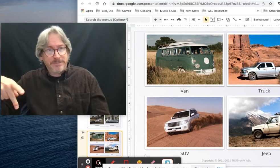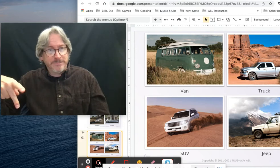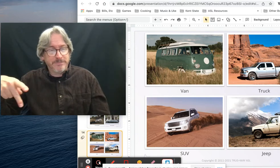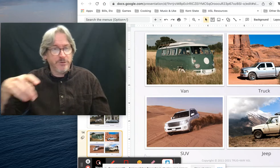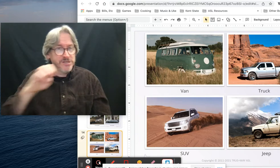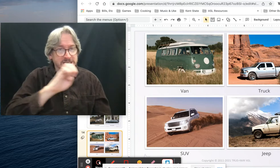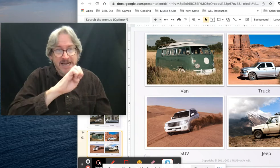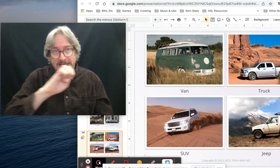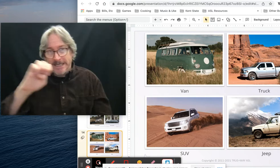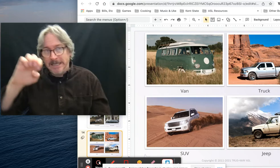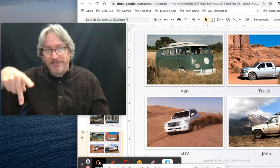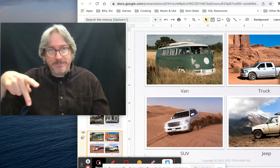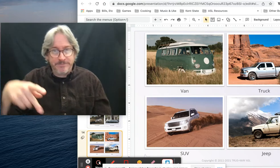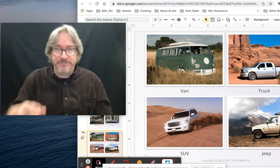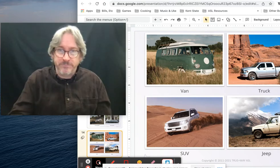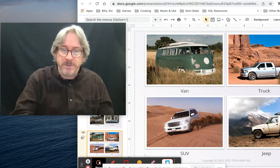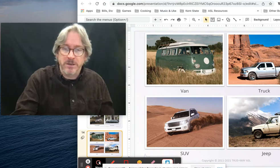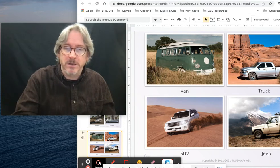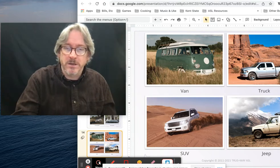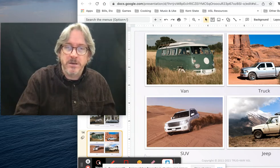Jeep. You can slide it. Jeep.